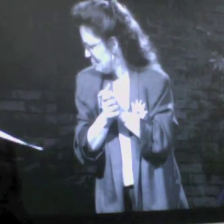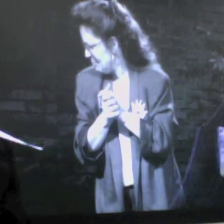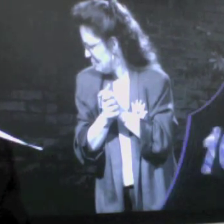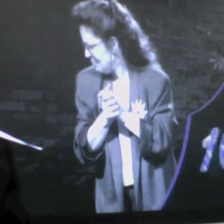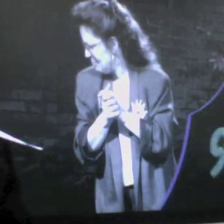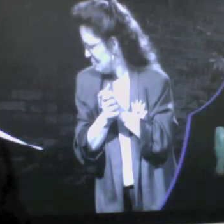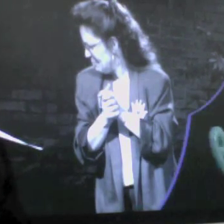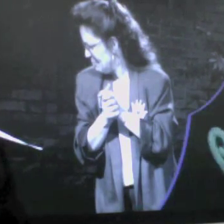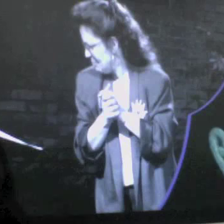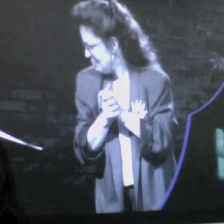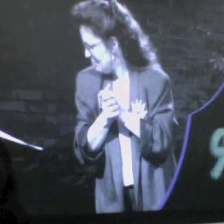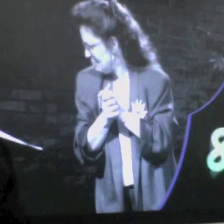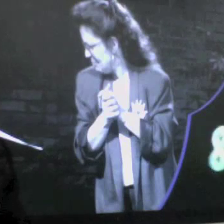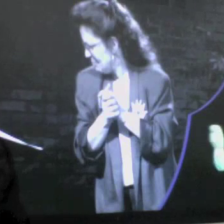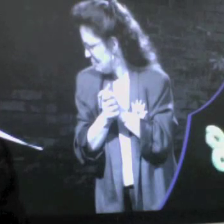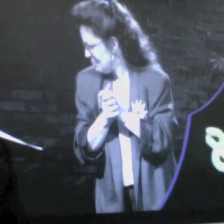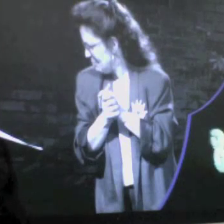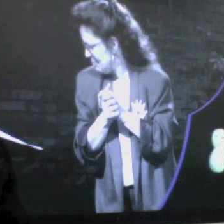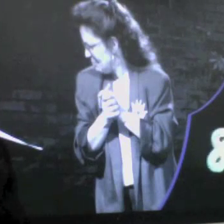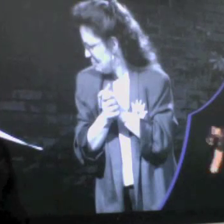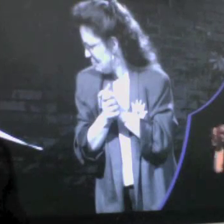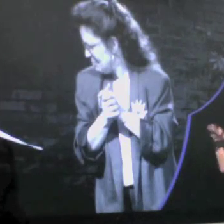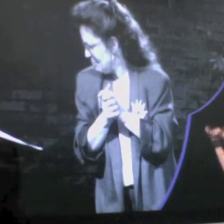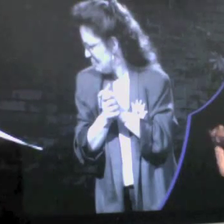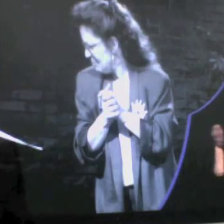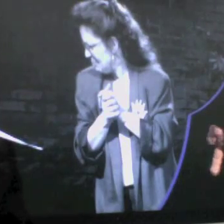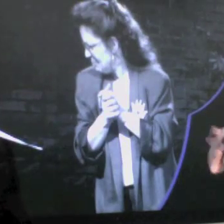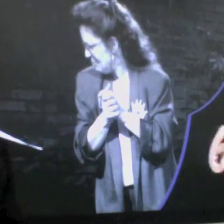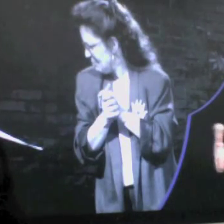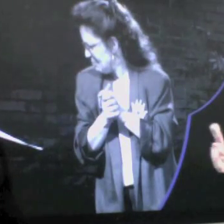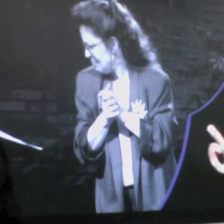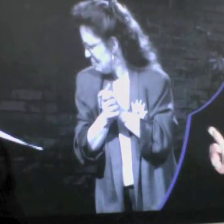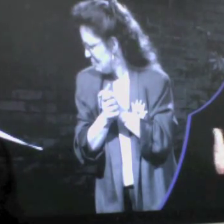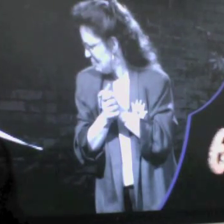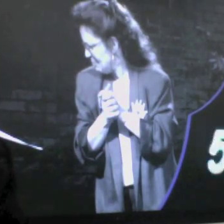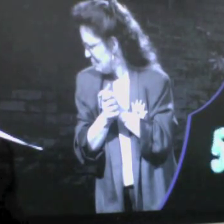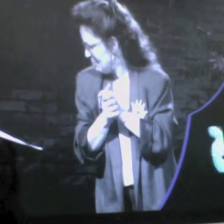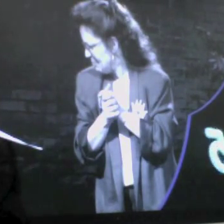half. About 6 of you say it's false, and 4 of you are still unsure.